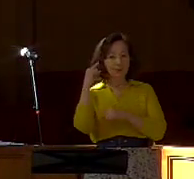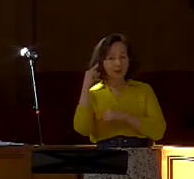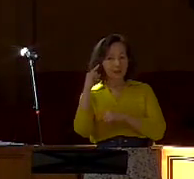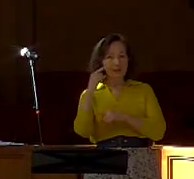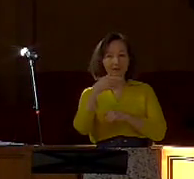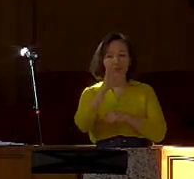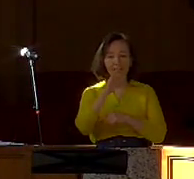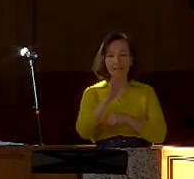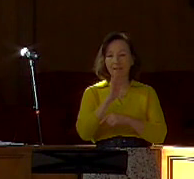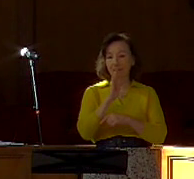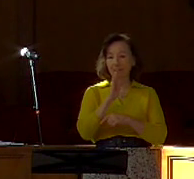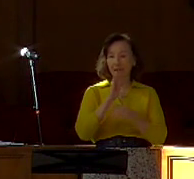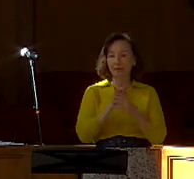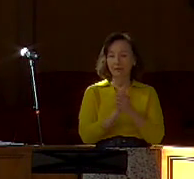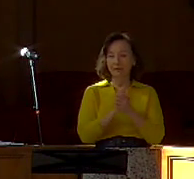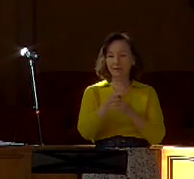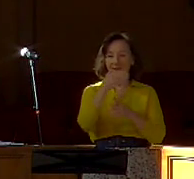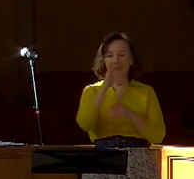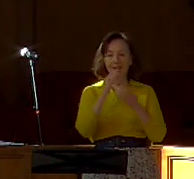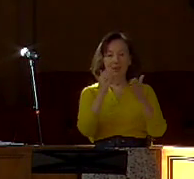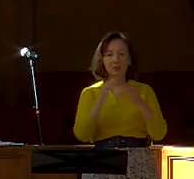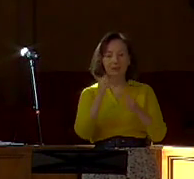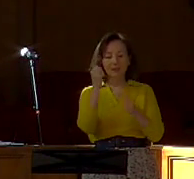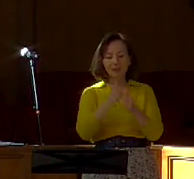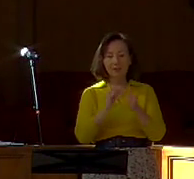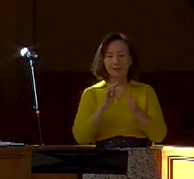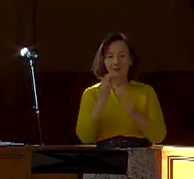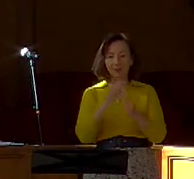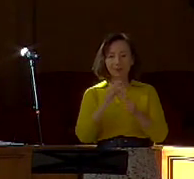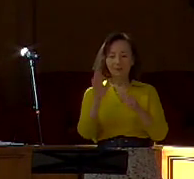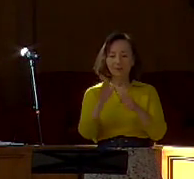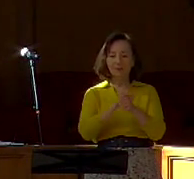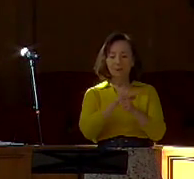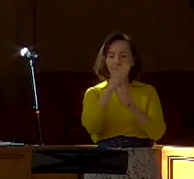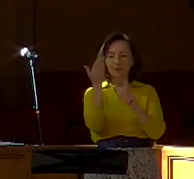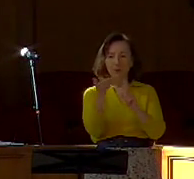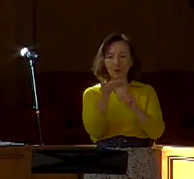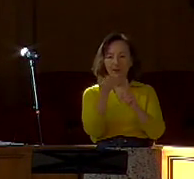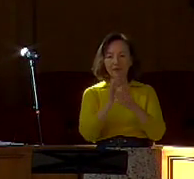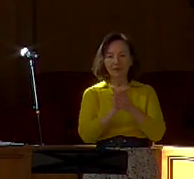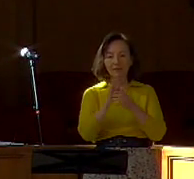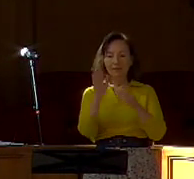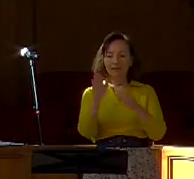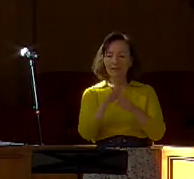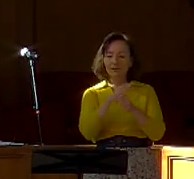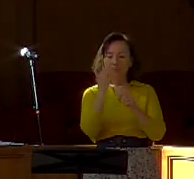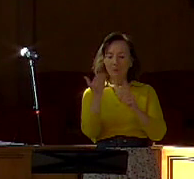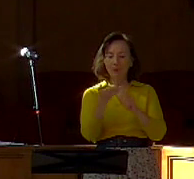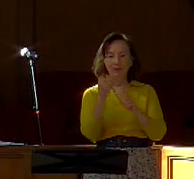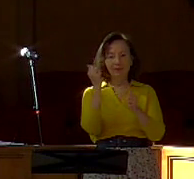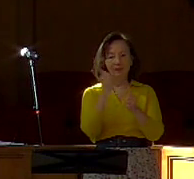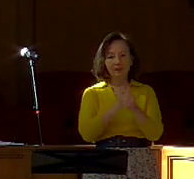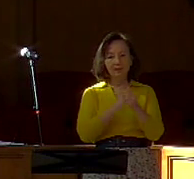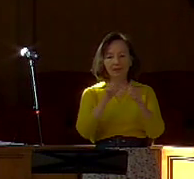speaking? God wants each and every one of us to be fully persuaded in every